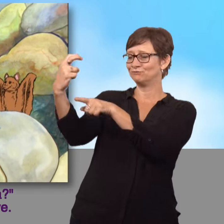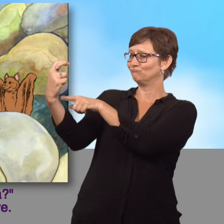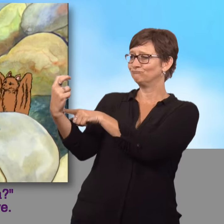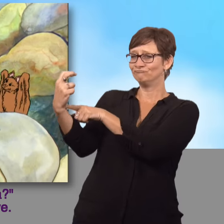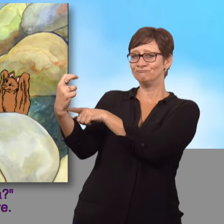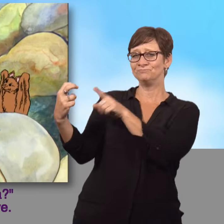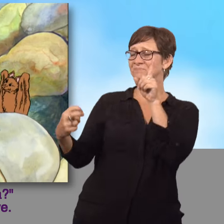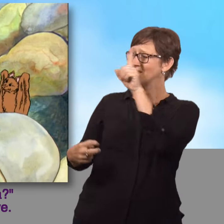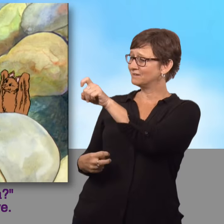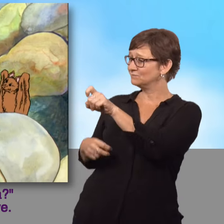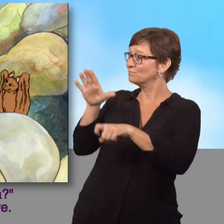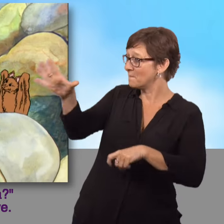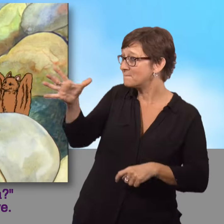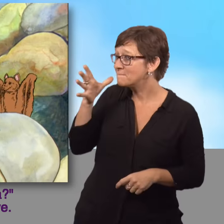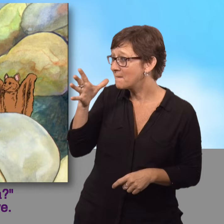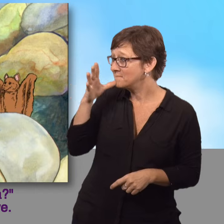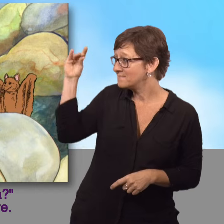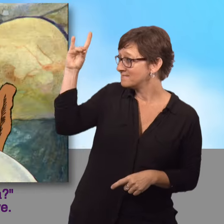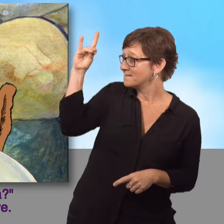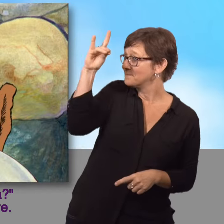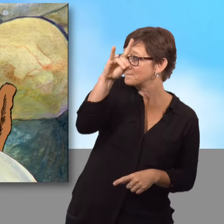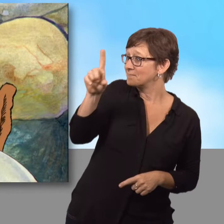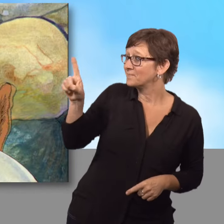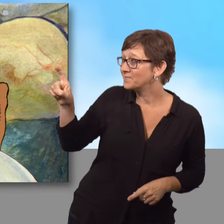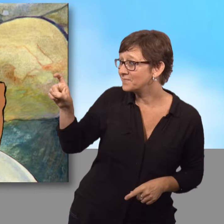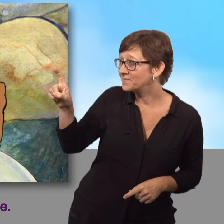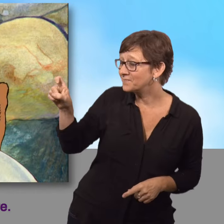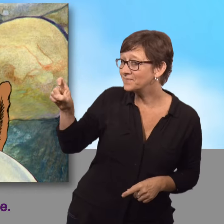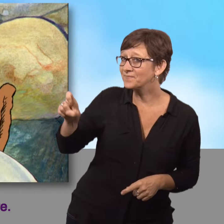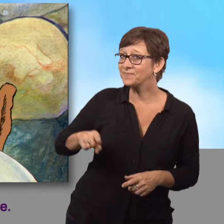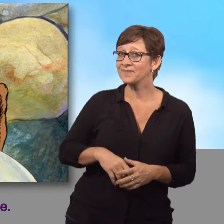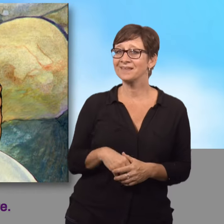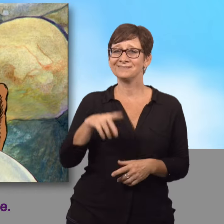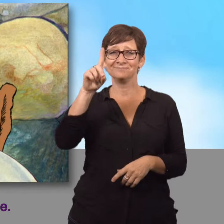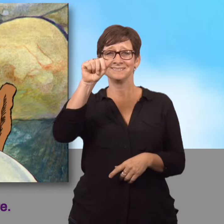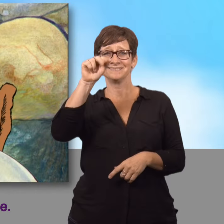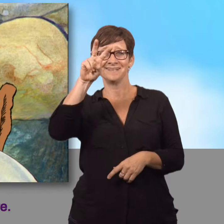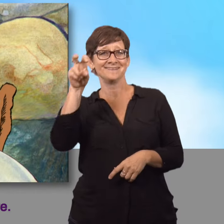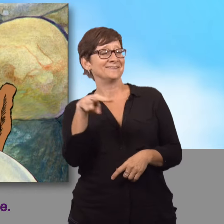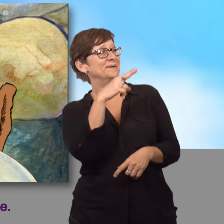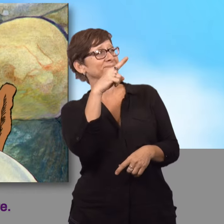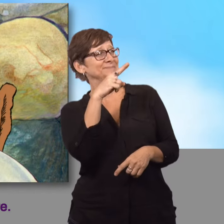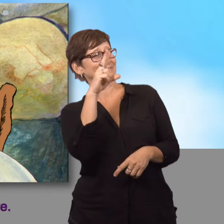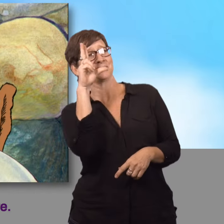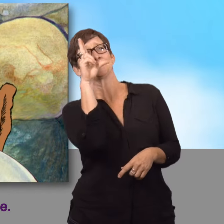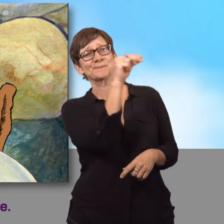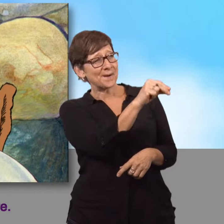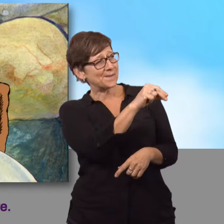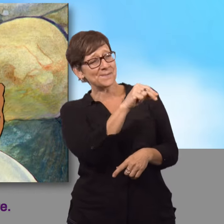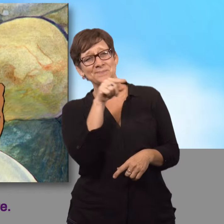I asked my friend Dave. No, she is not, is the answer Dave gave.